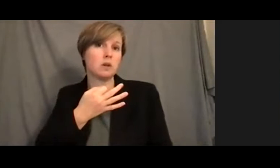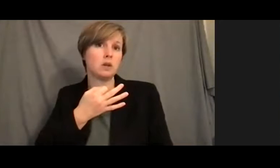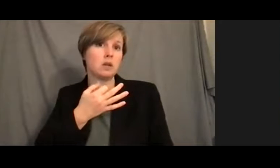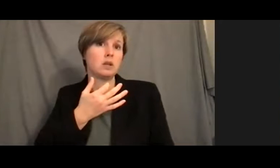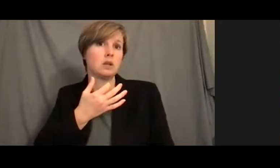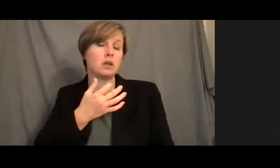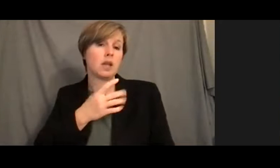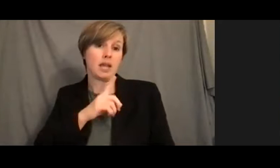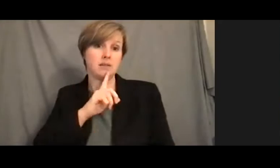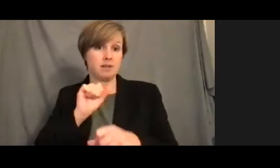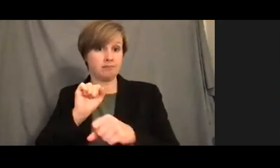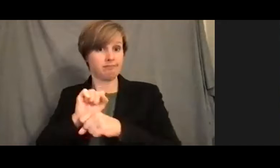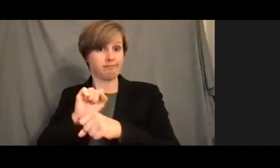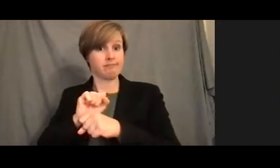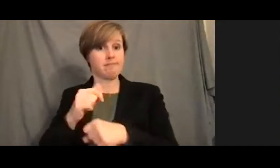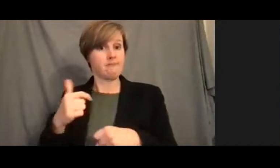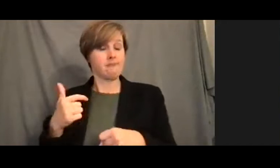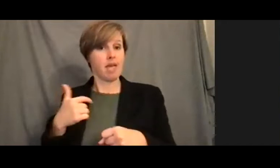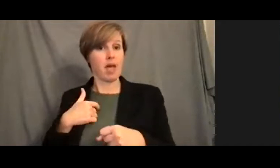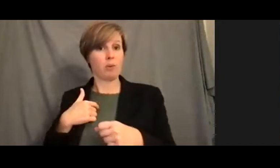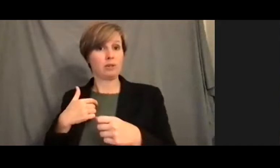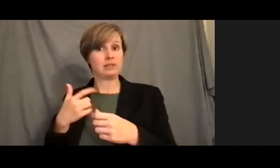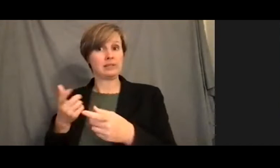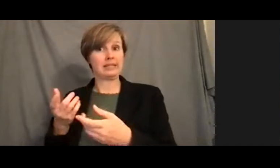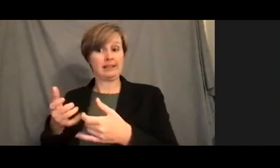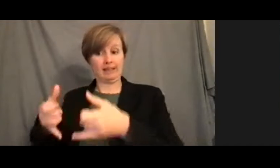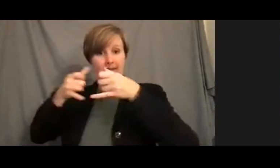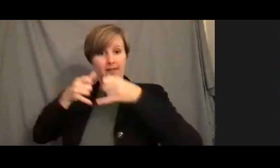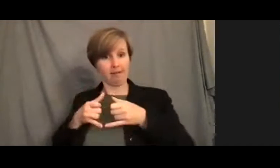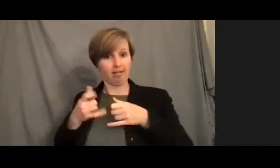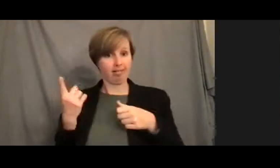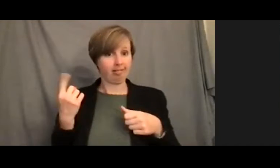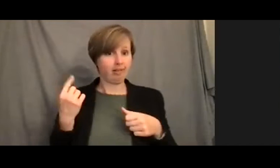In fact, I was given an award last year as